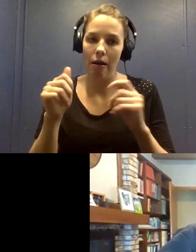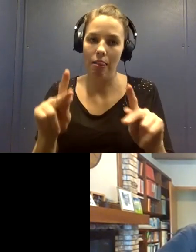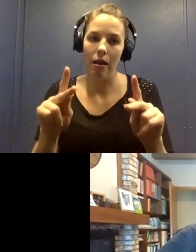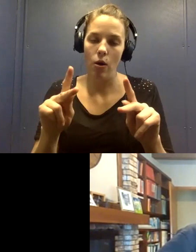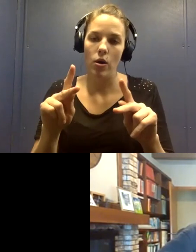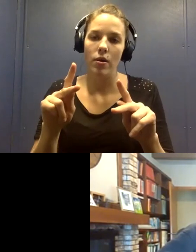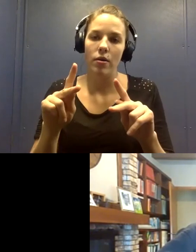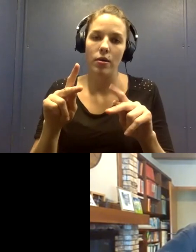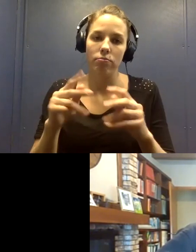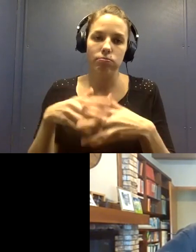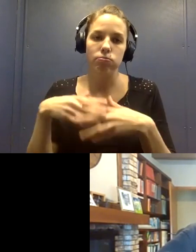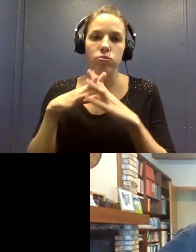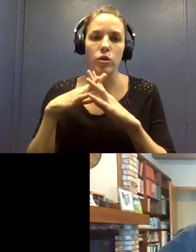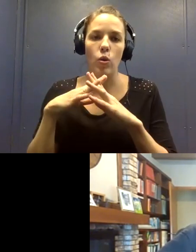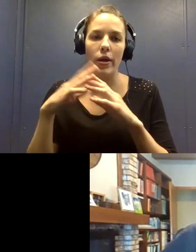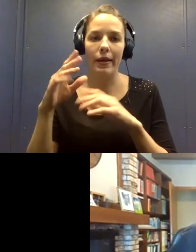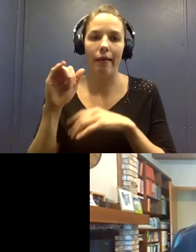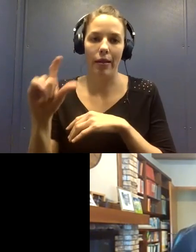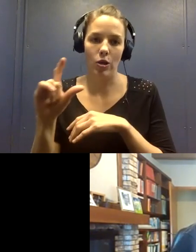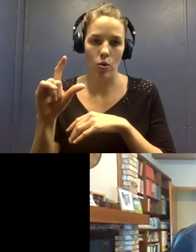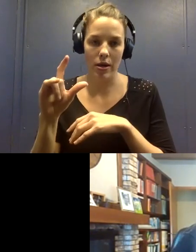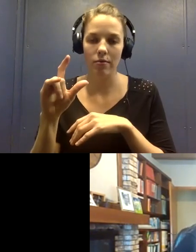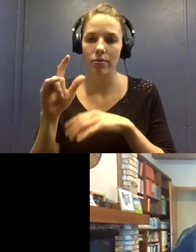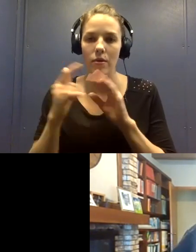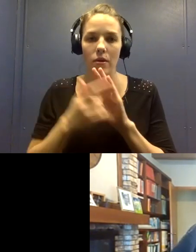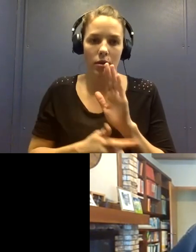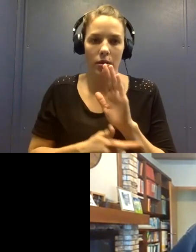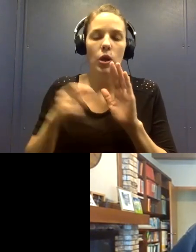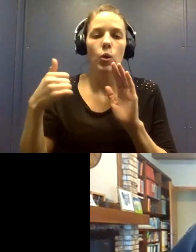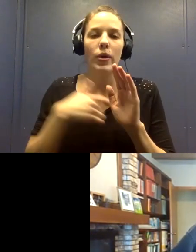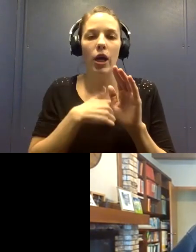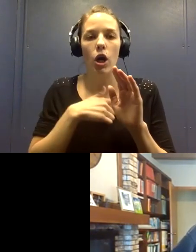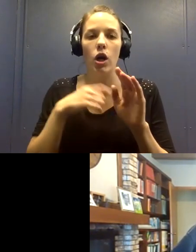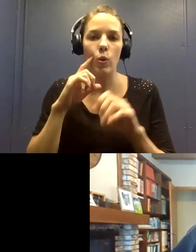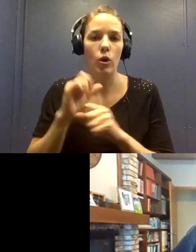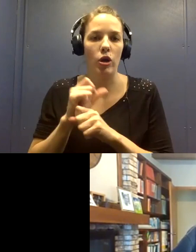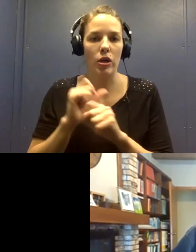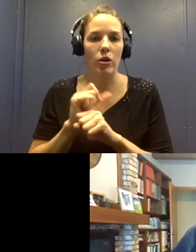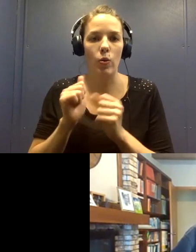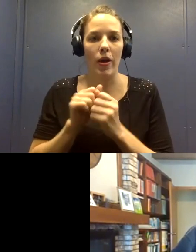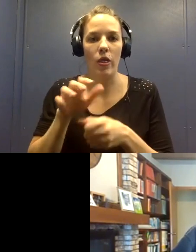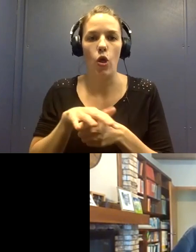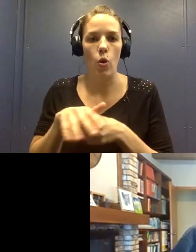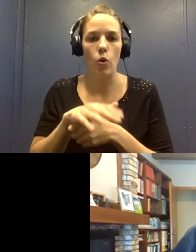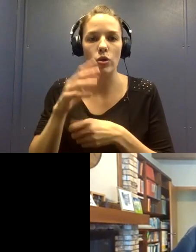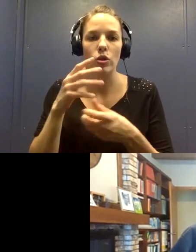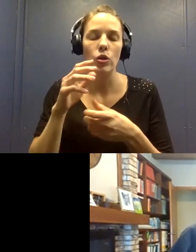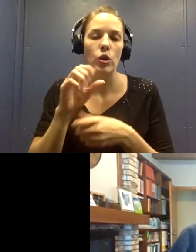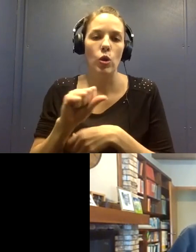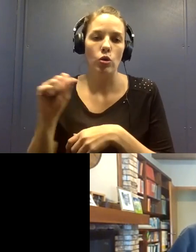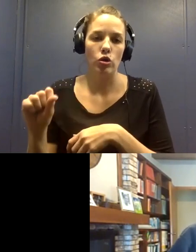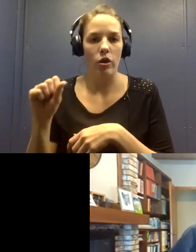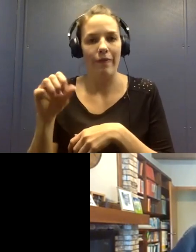the Restore Illinois mitigations. We are also working with the local social service agency